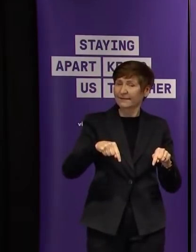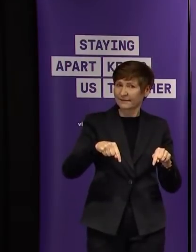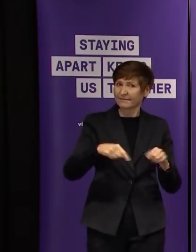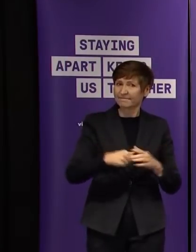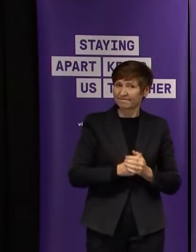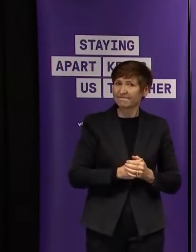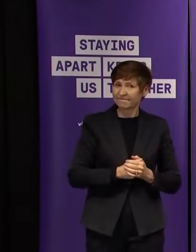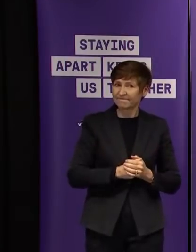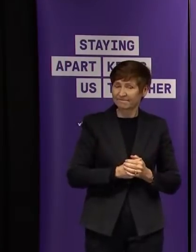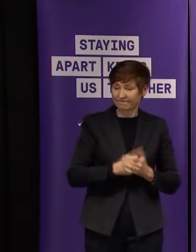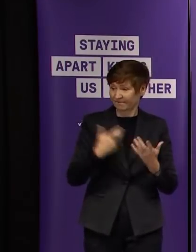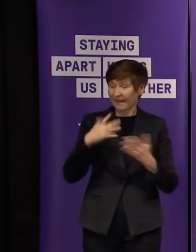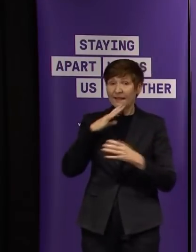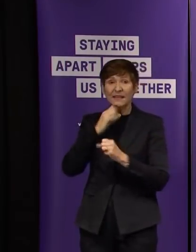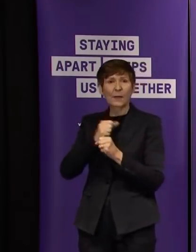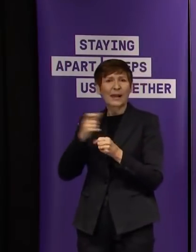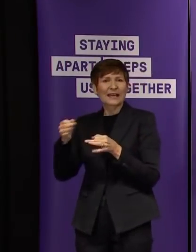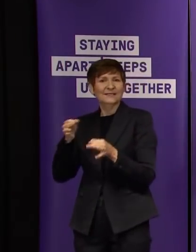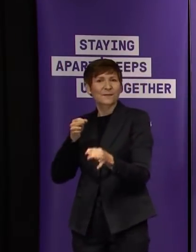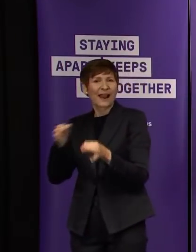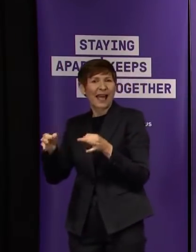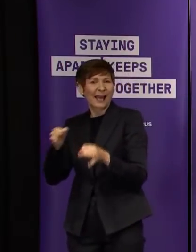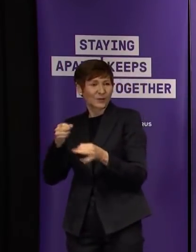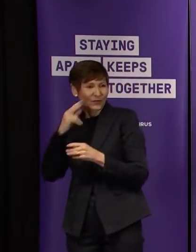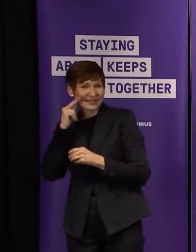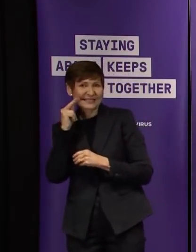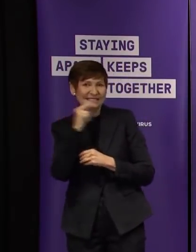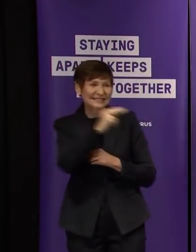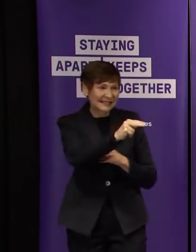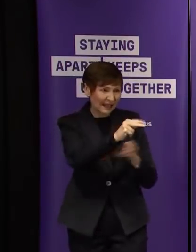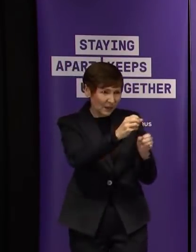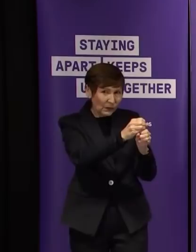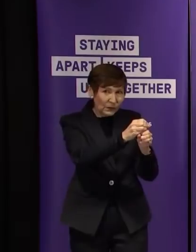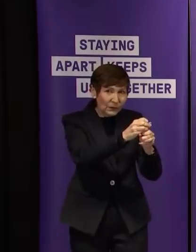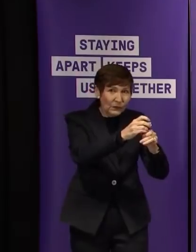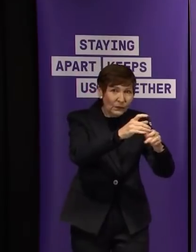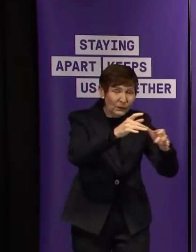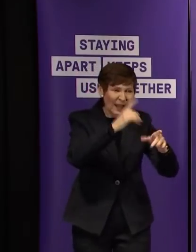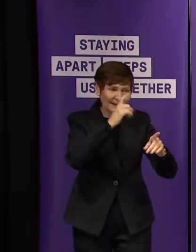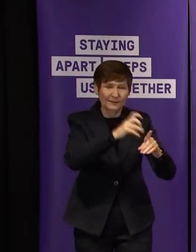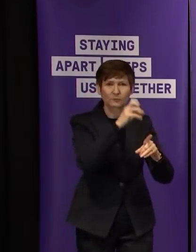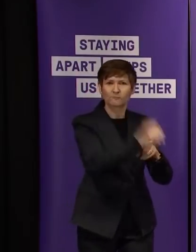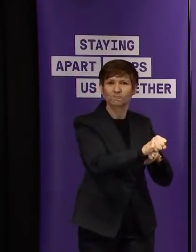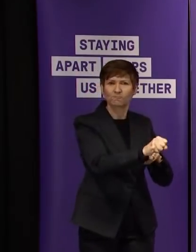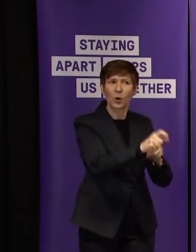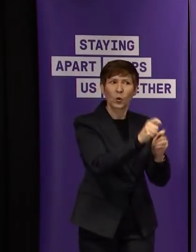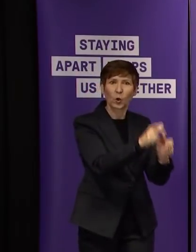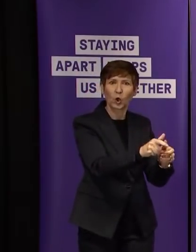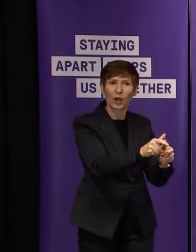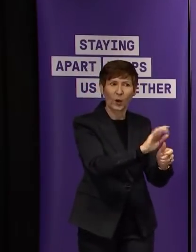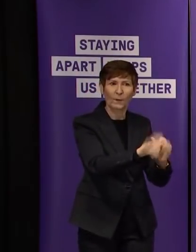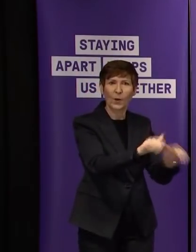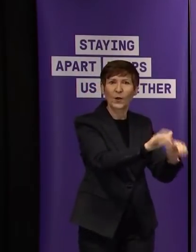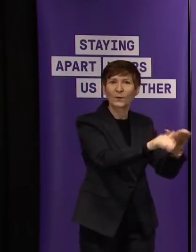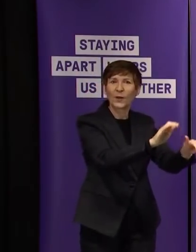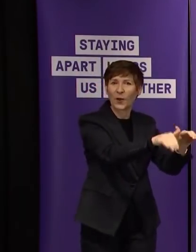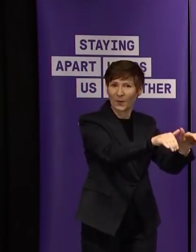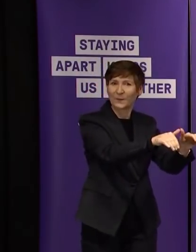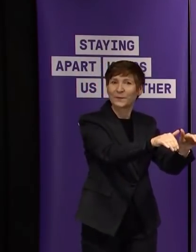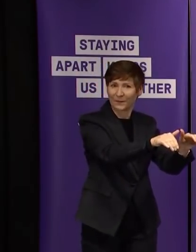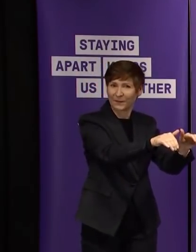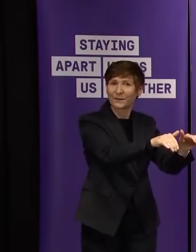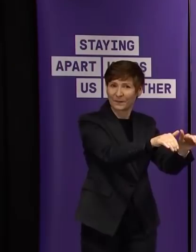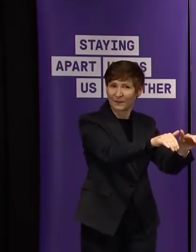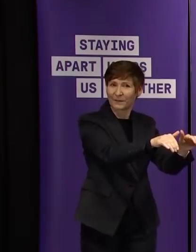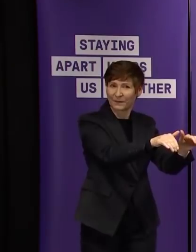really significant super spreading events, or those events where even if you're doing the best contact tracing in the world, you're finding close contacts who've